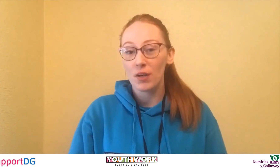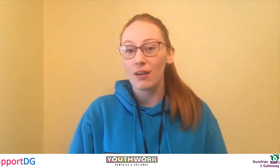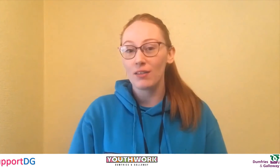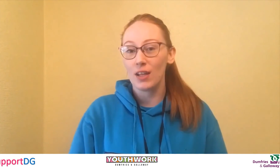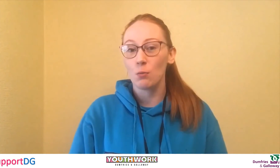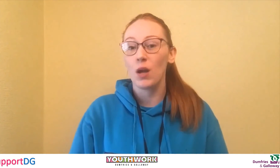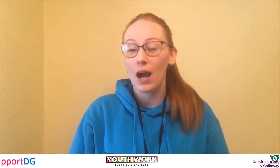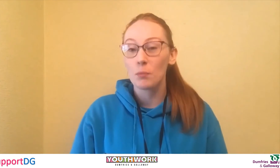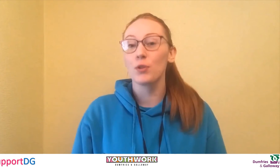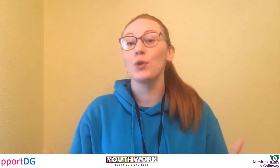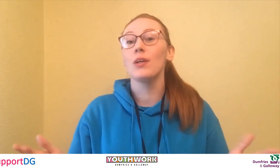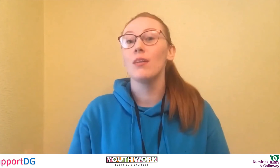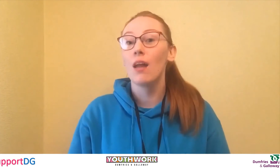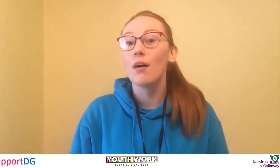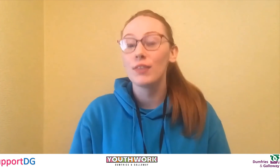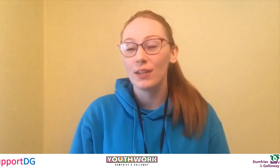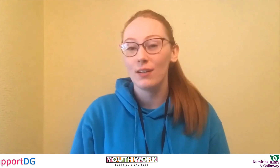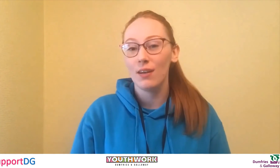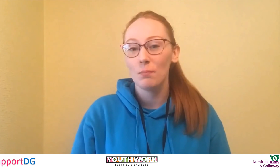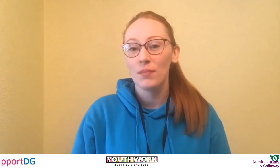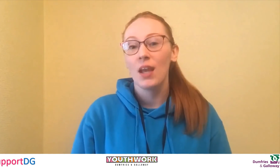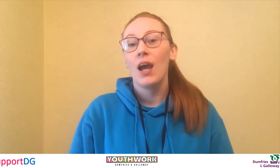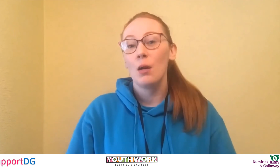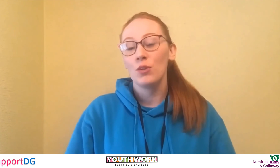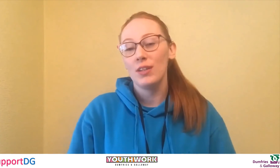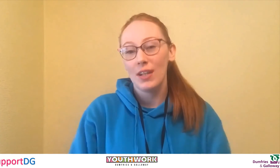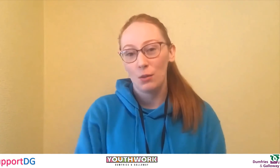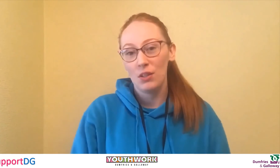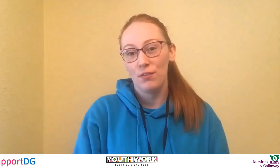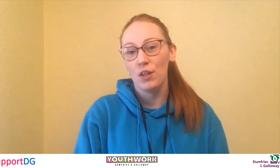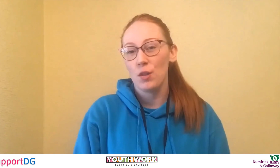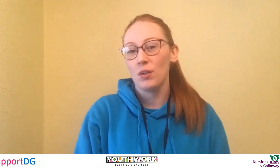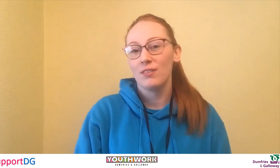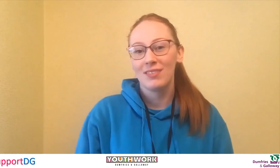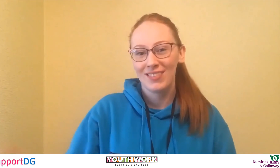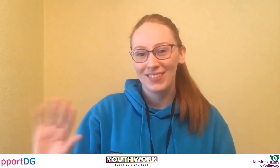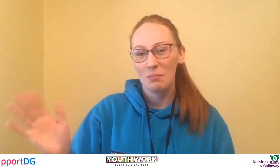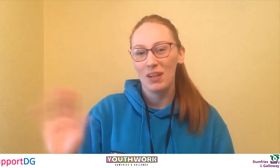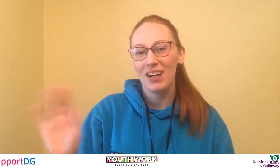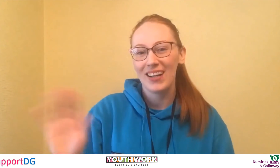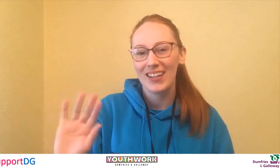practicing. We absolutely love seeing them, and we'll see you next week for another one. Bye!